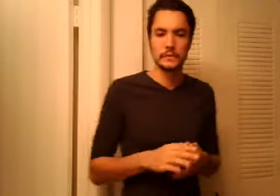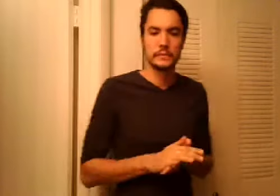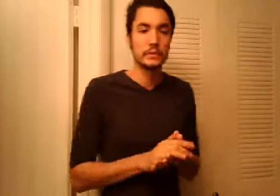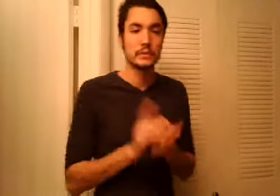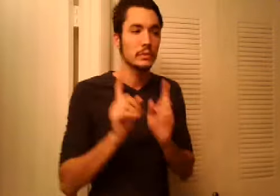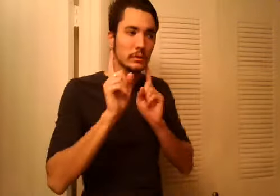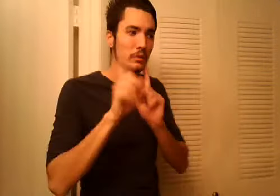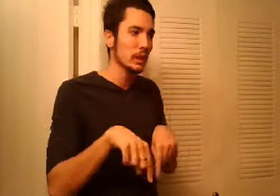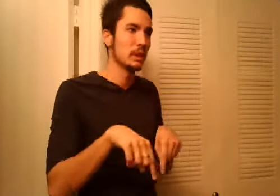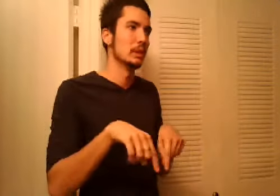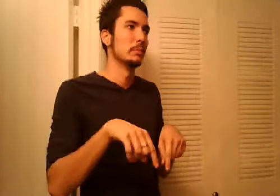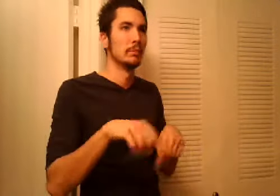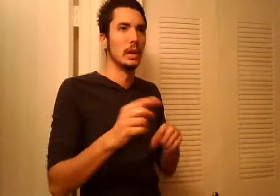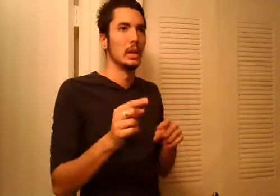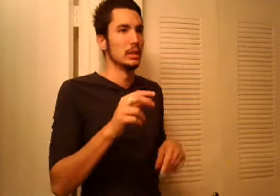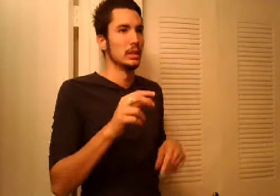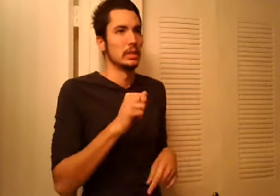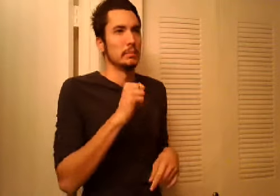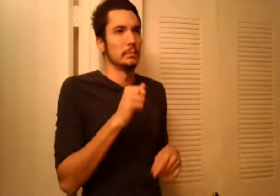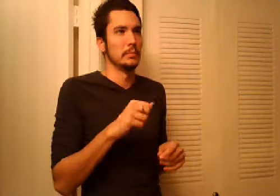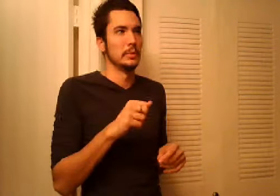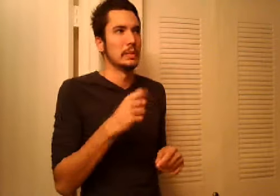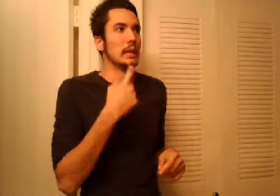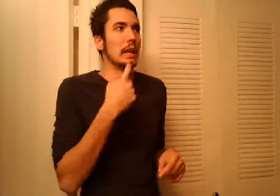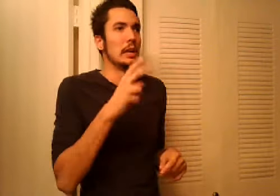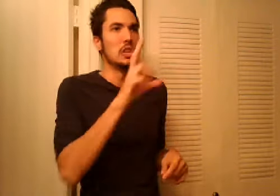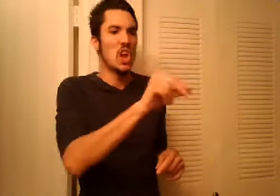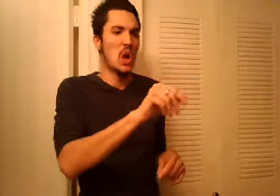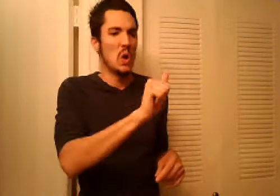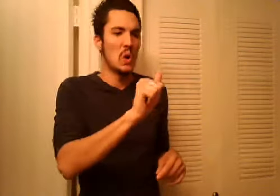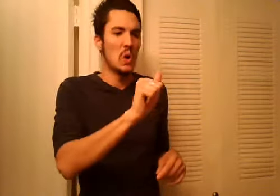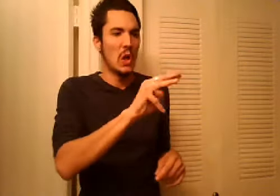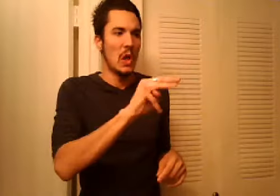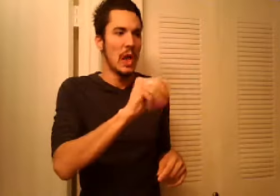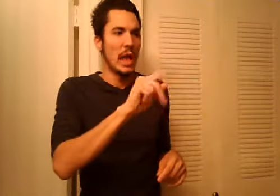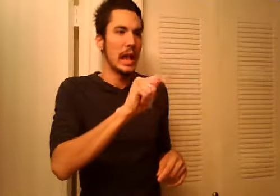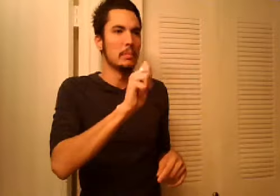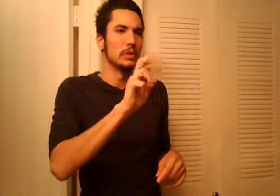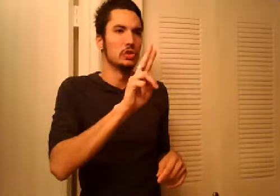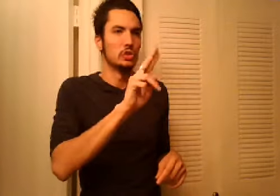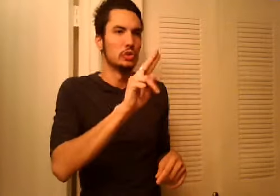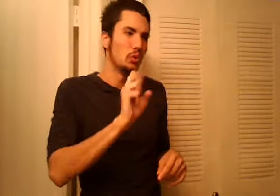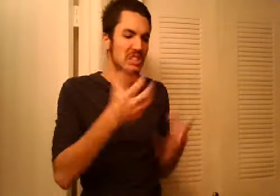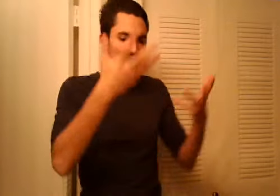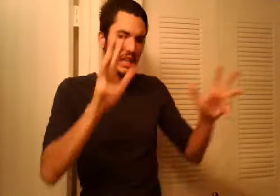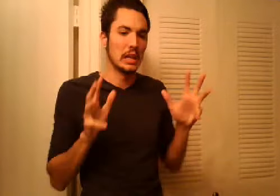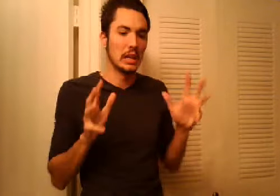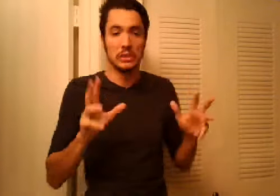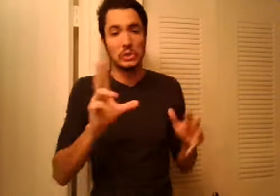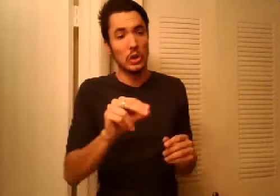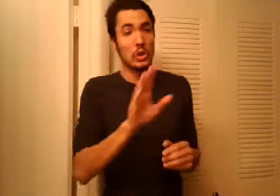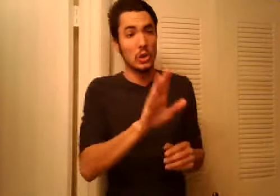not, no, it's just wrong, they are amateurs, and here's why. No, her response was, that's not how the athletes see